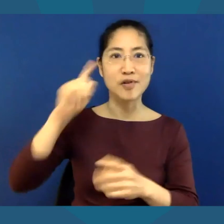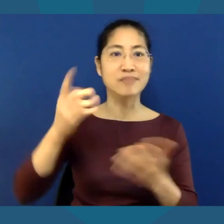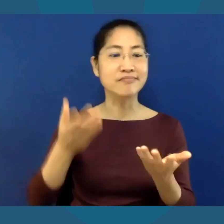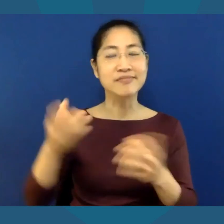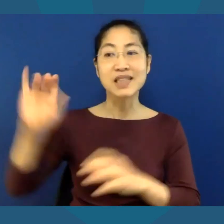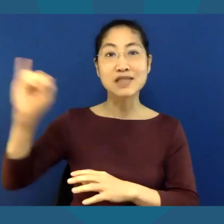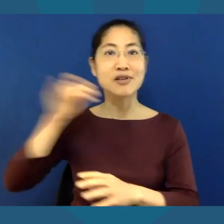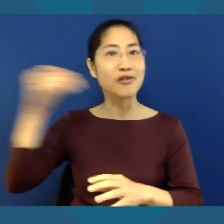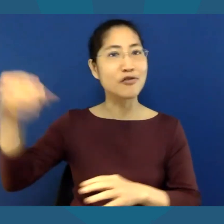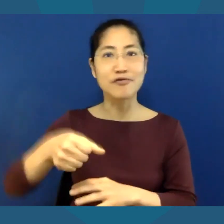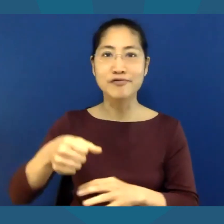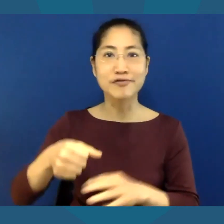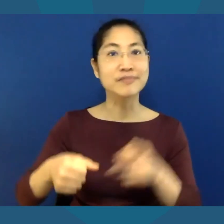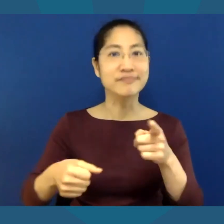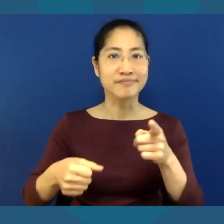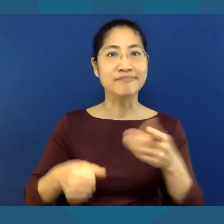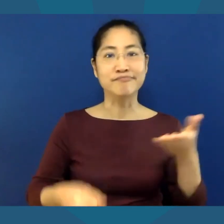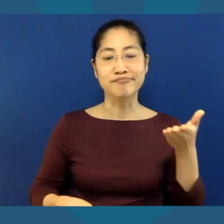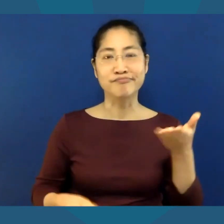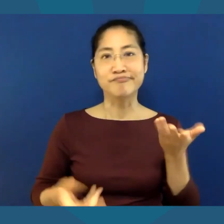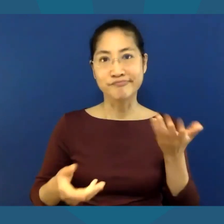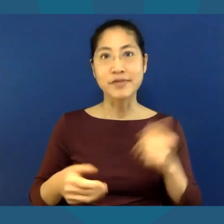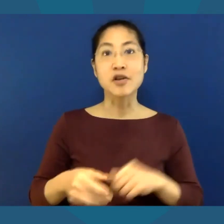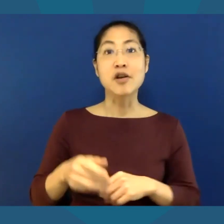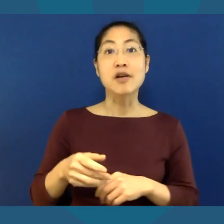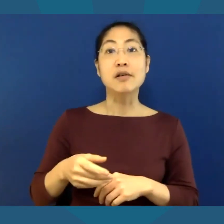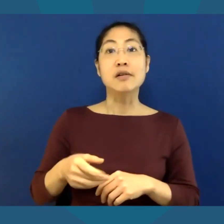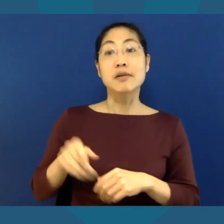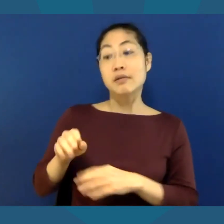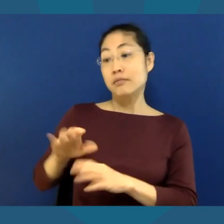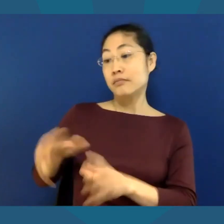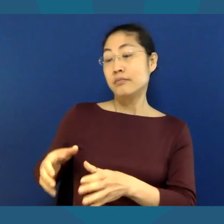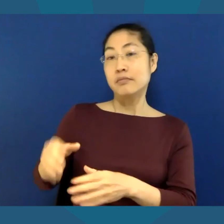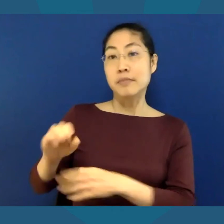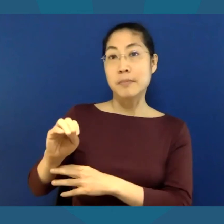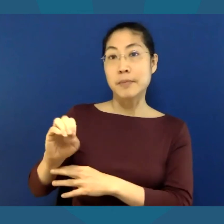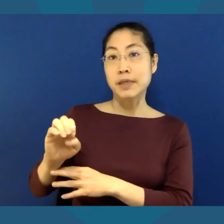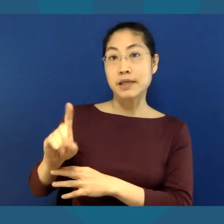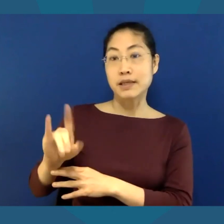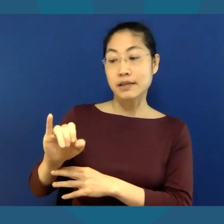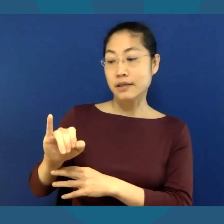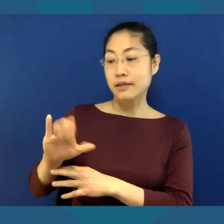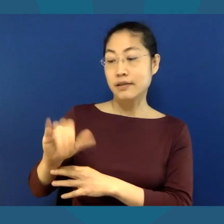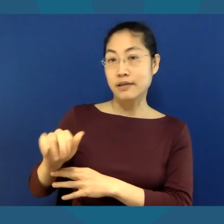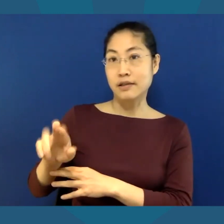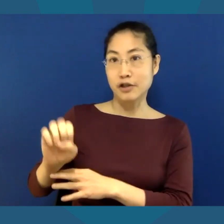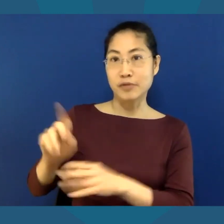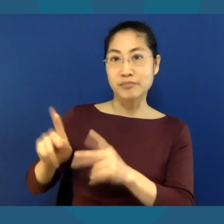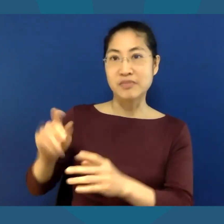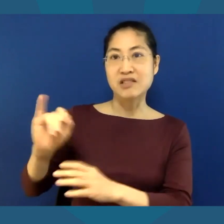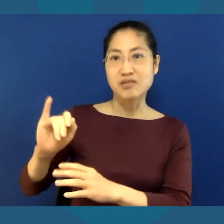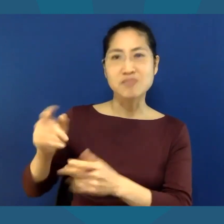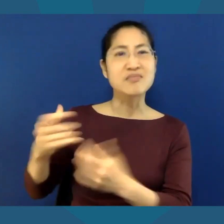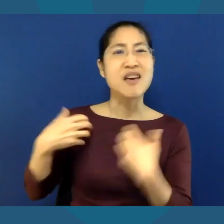fighting against hospitals charging exorbitant fees for things not covered by insurance, and